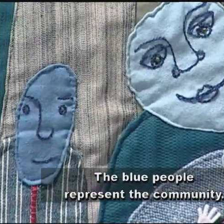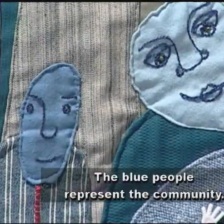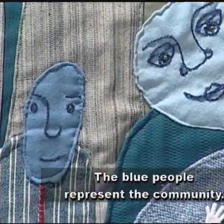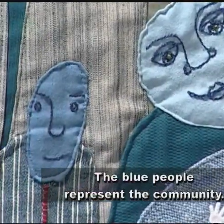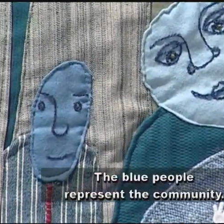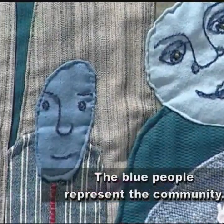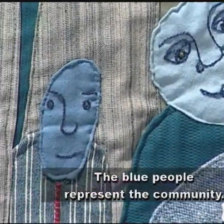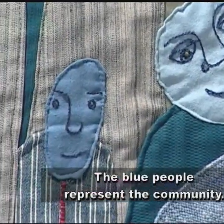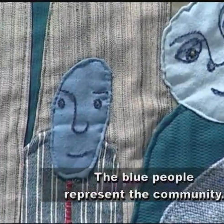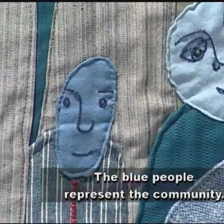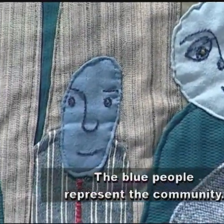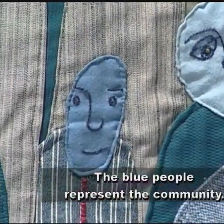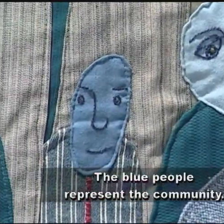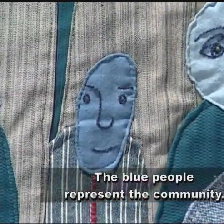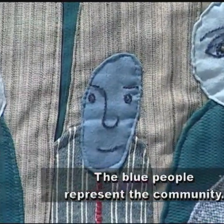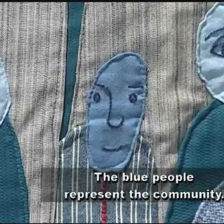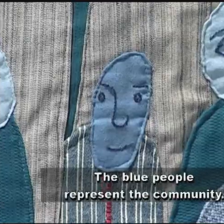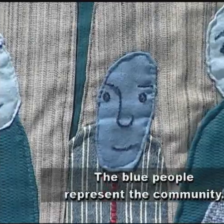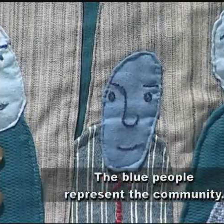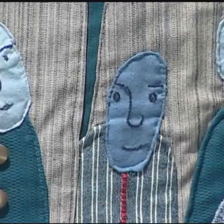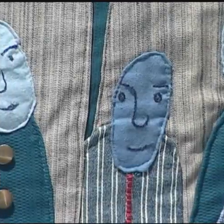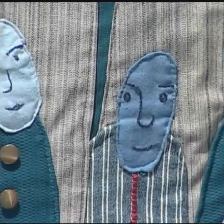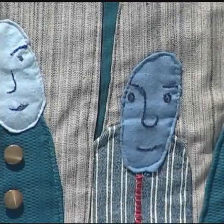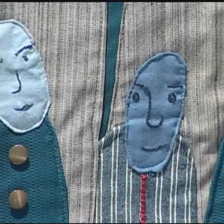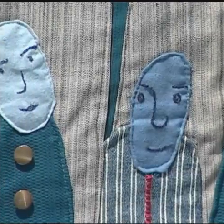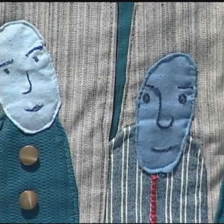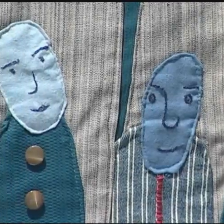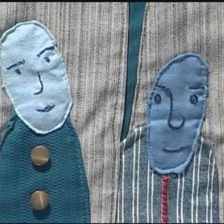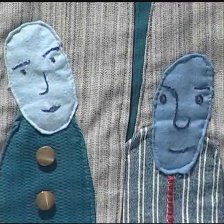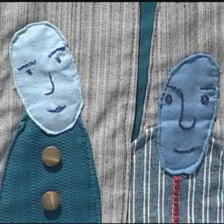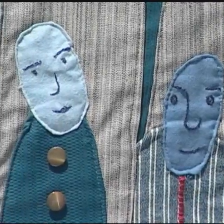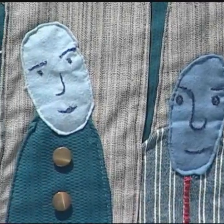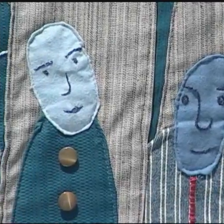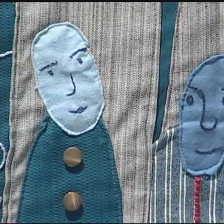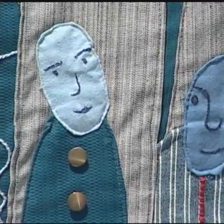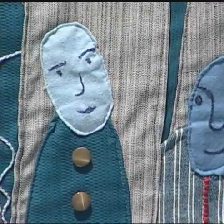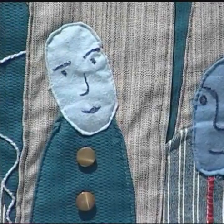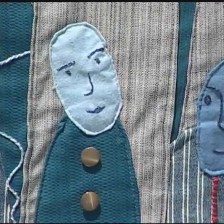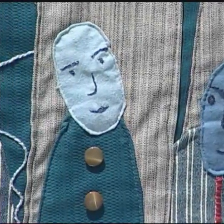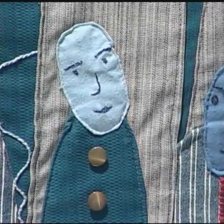The blue people represent the community.